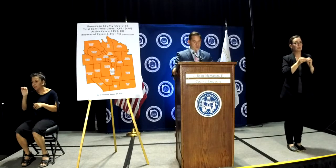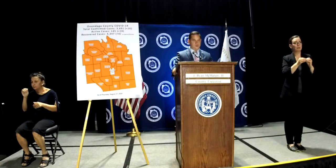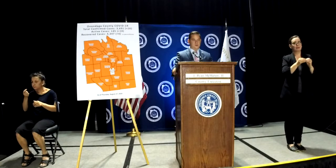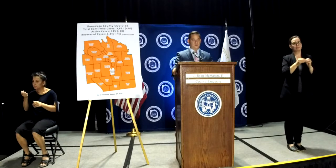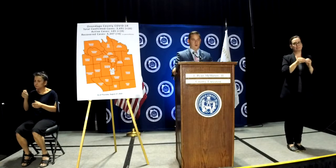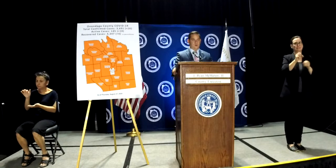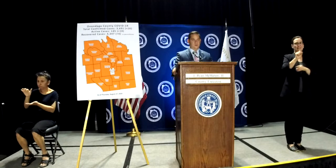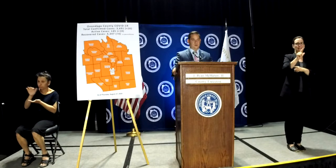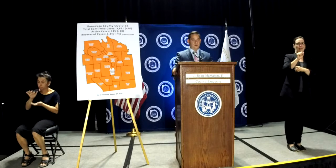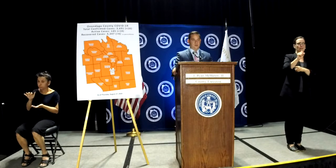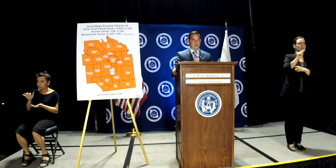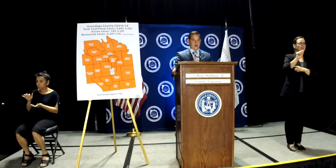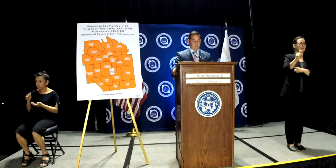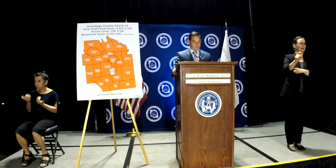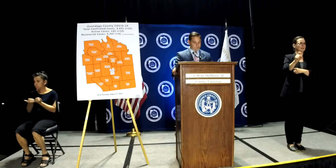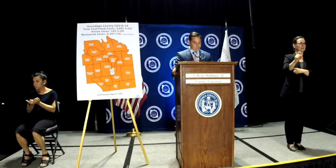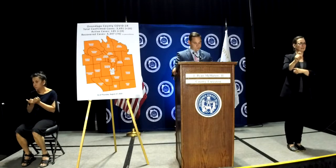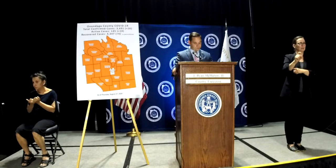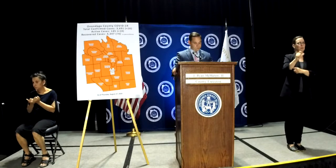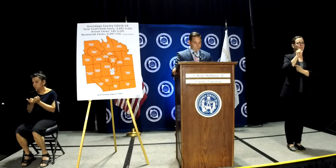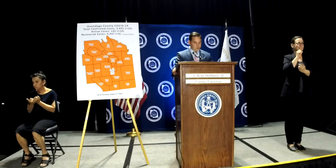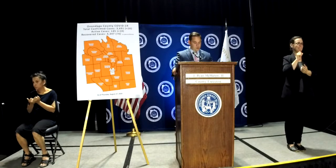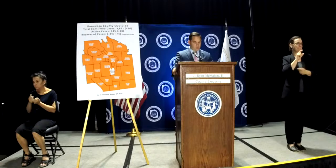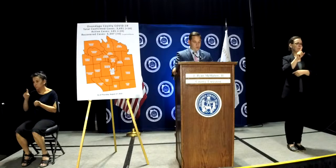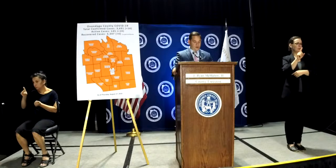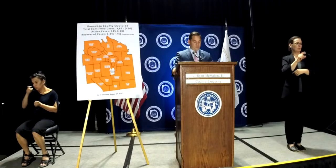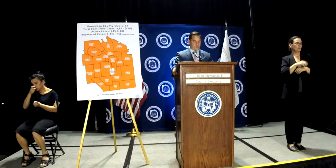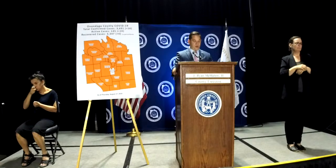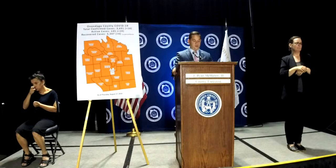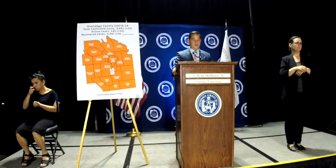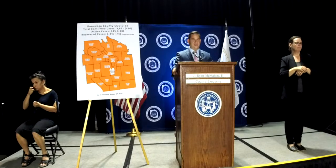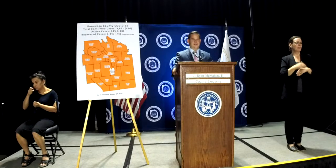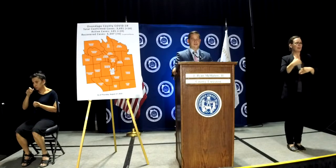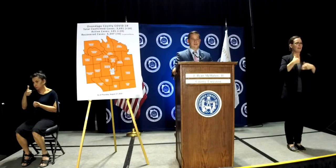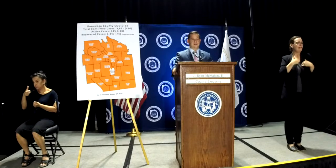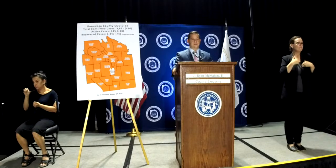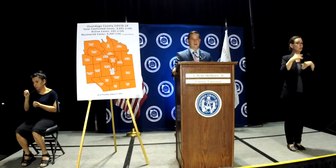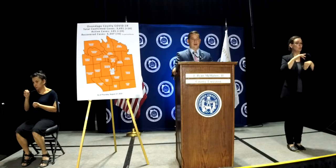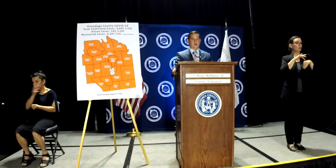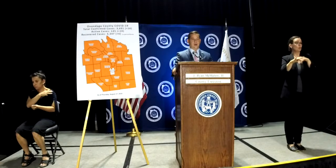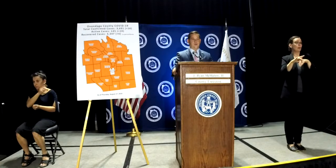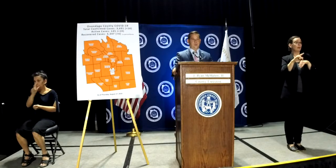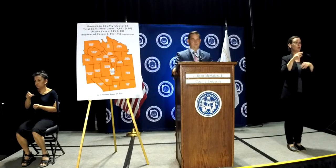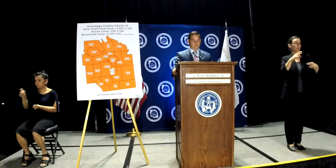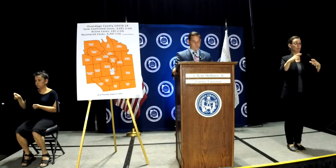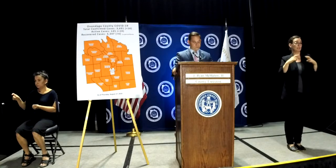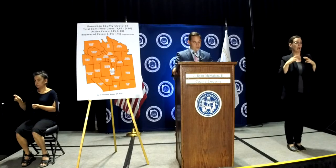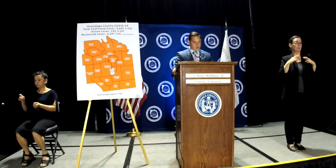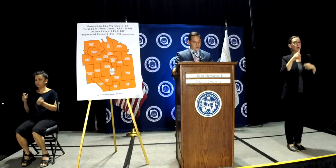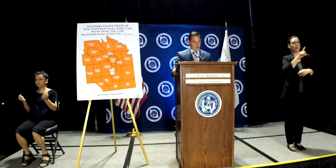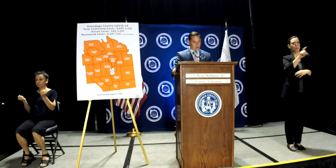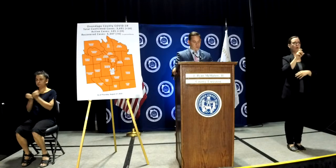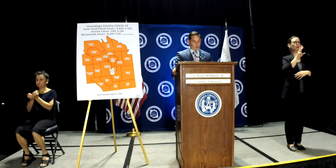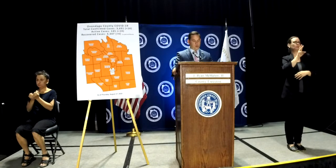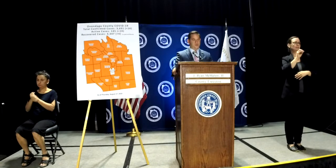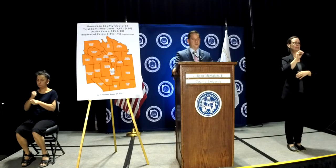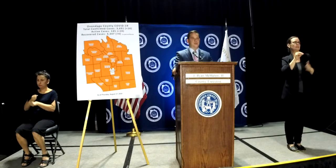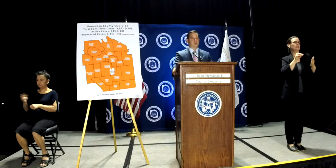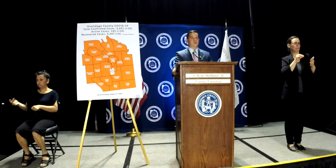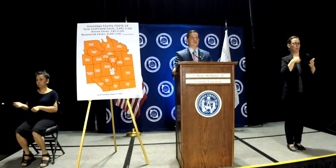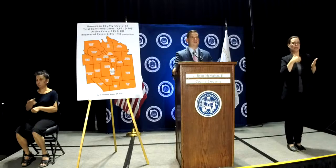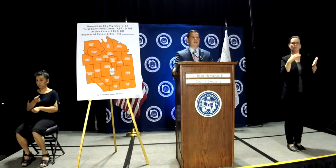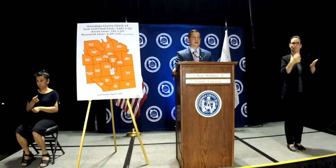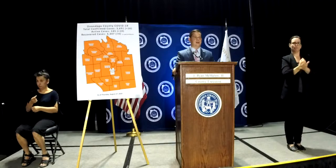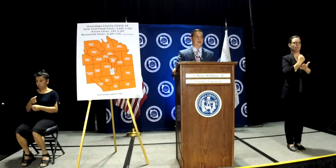incentive. 160 folks took advantage of that. We've held 300 vacancies in county government, totaling